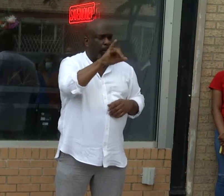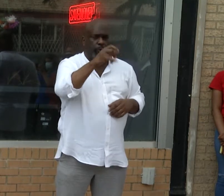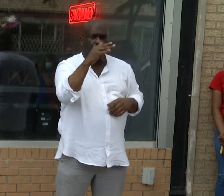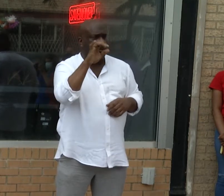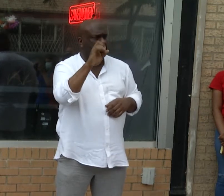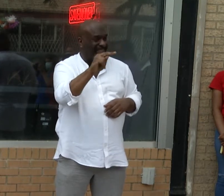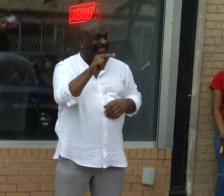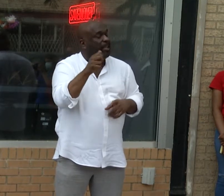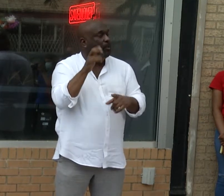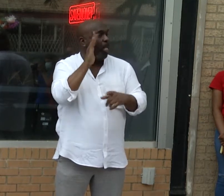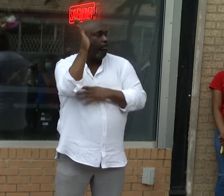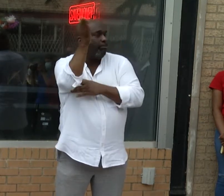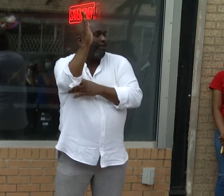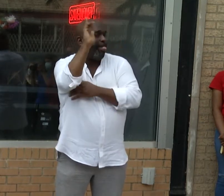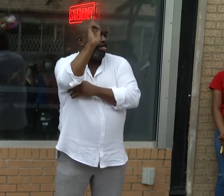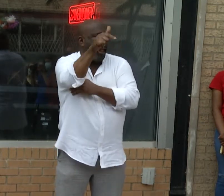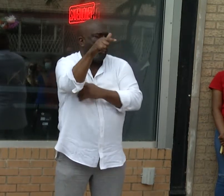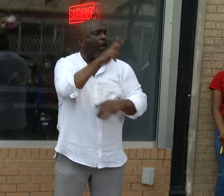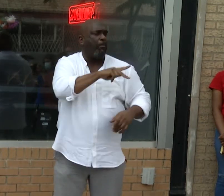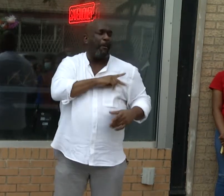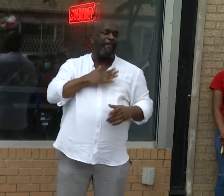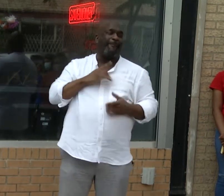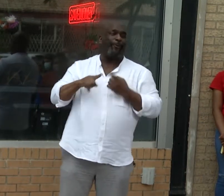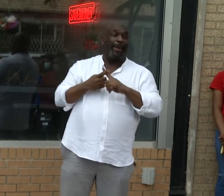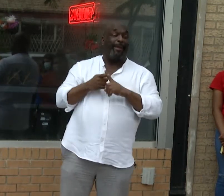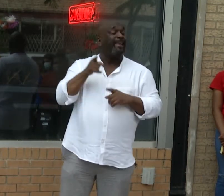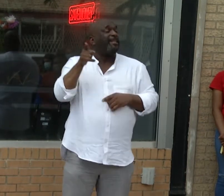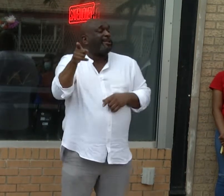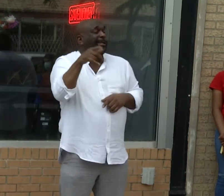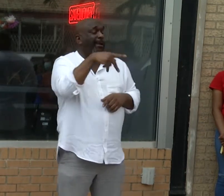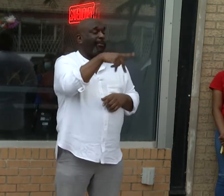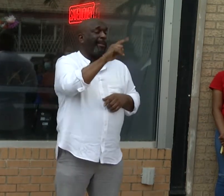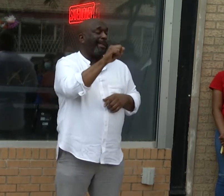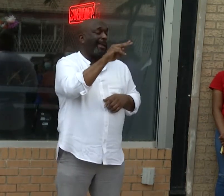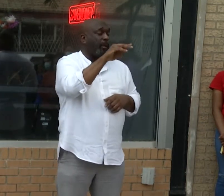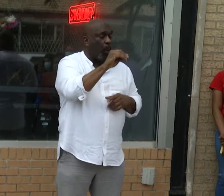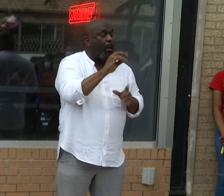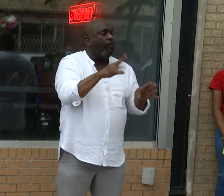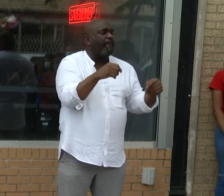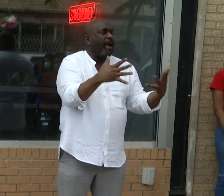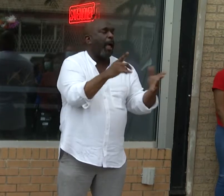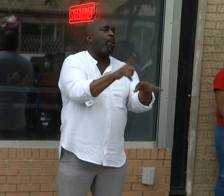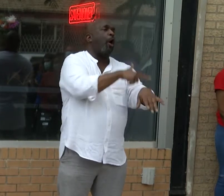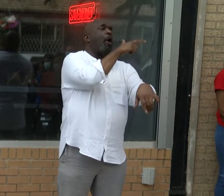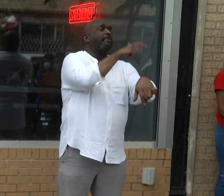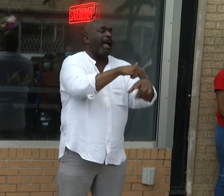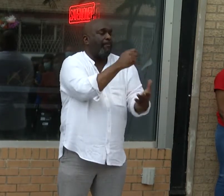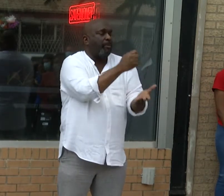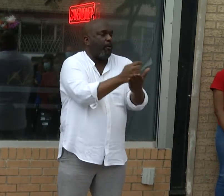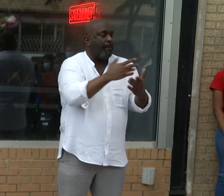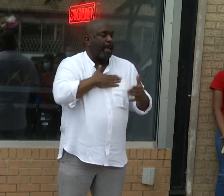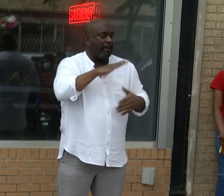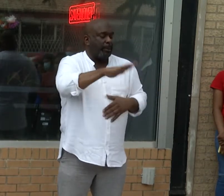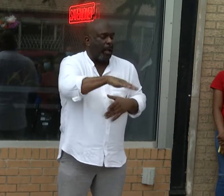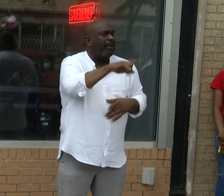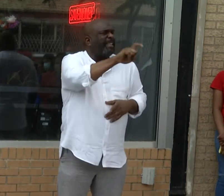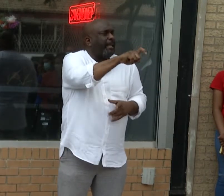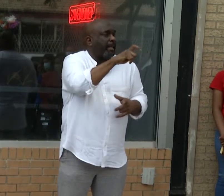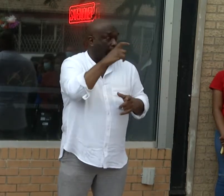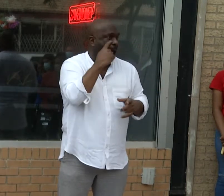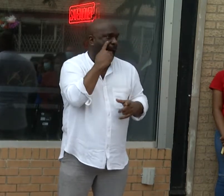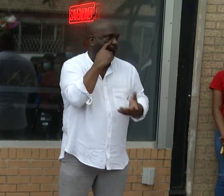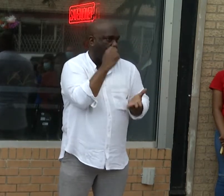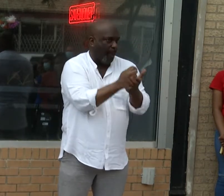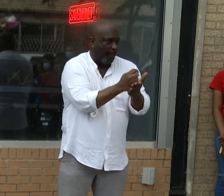personal friend, and she and Plano provided long-term therapy for one of my children who needed eye therapy.